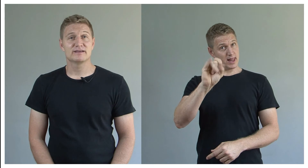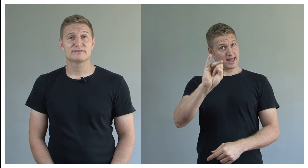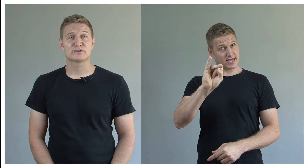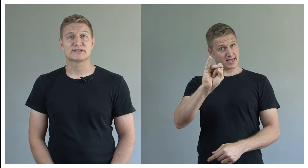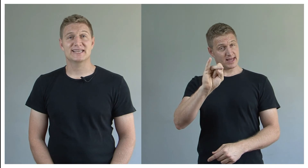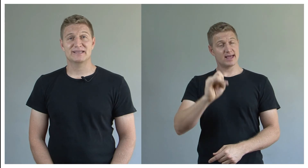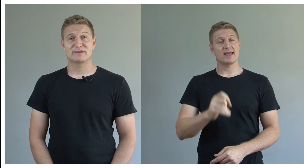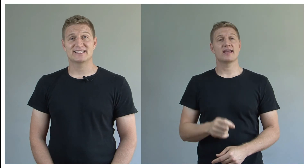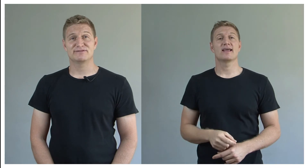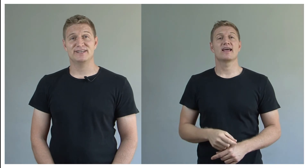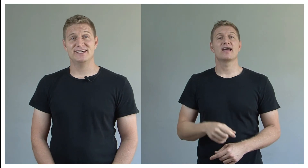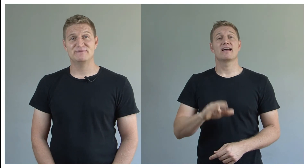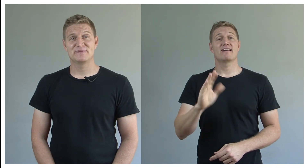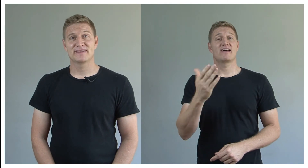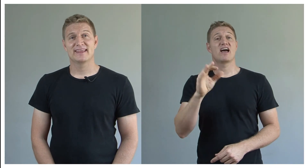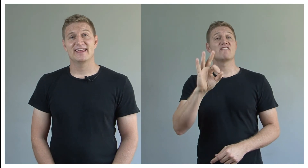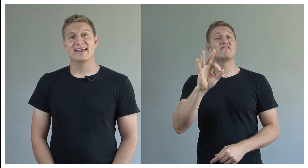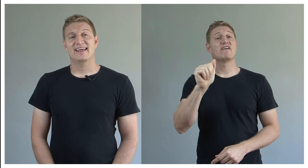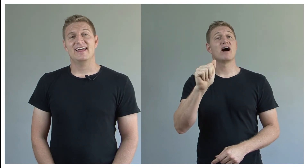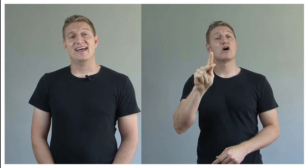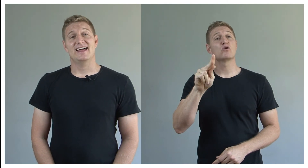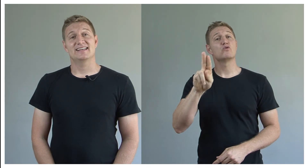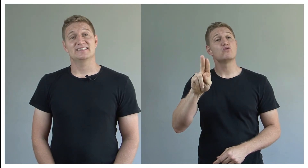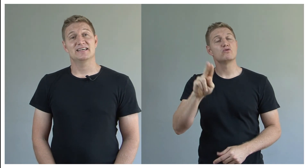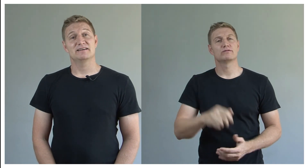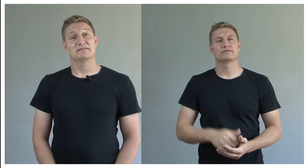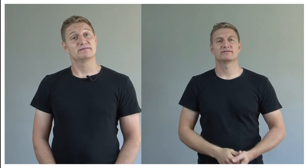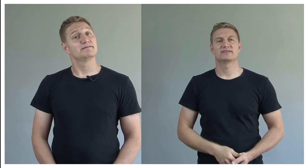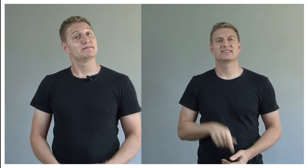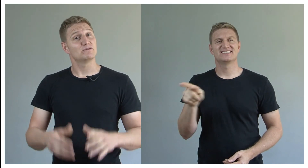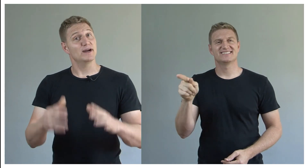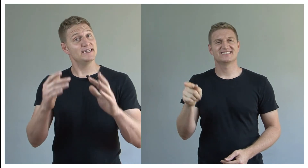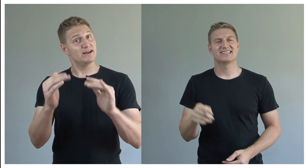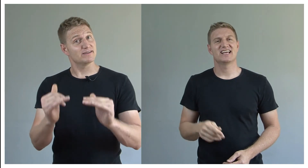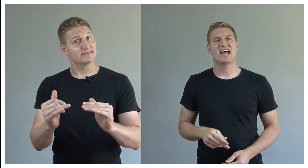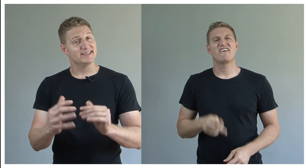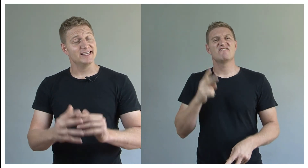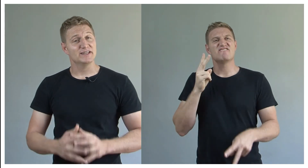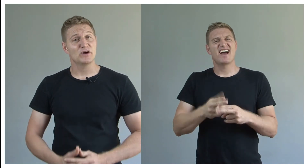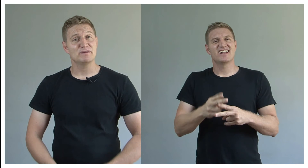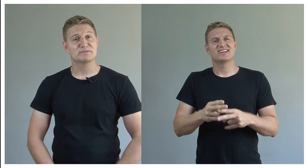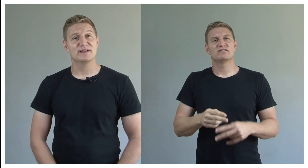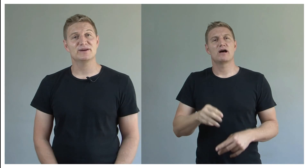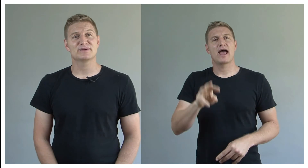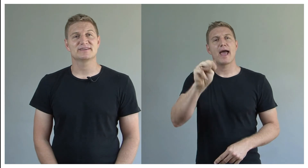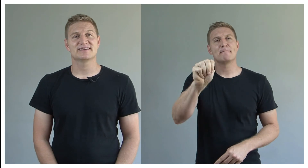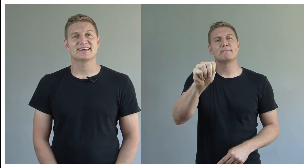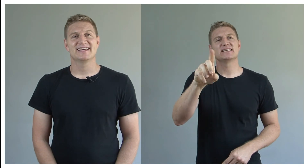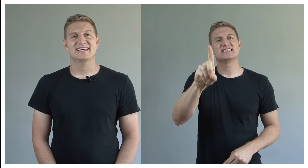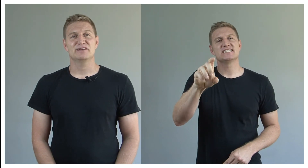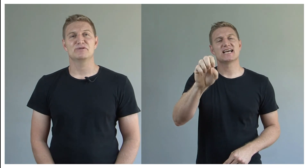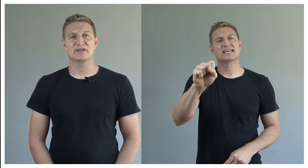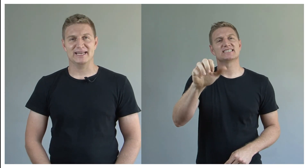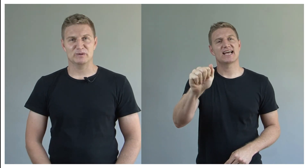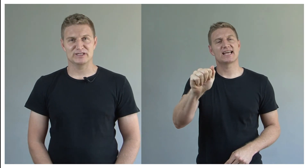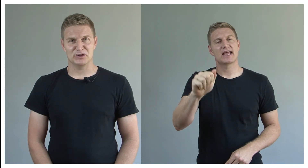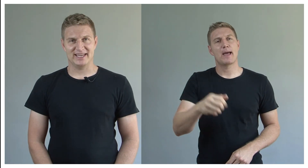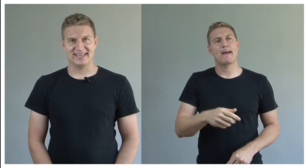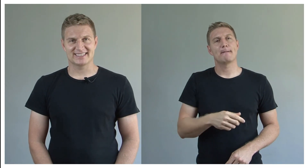for sending me this video. And write down in the comments below if you get what Zoli is